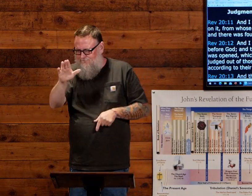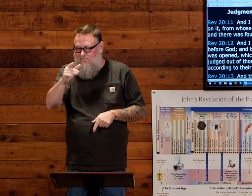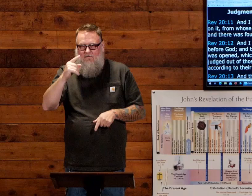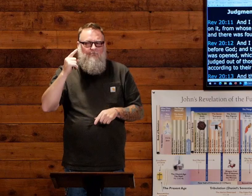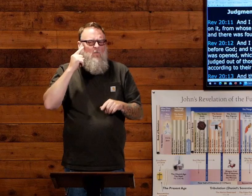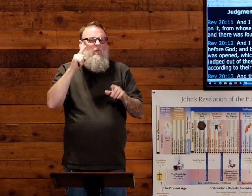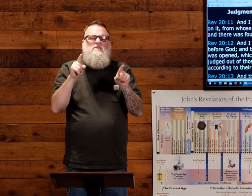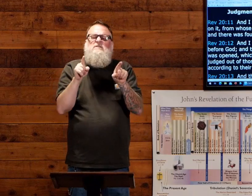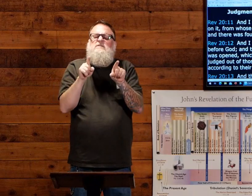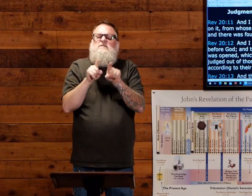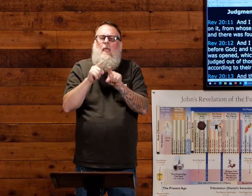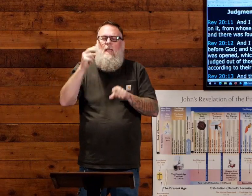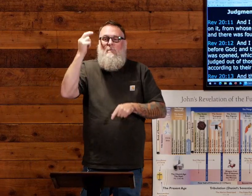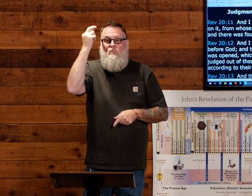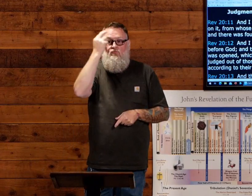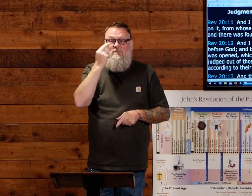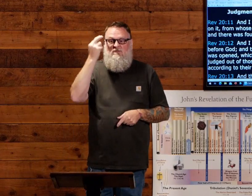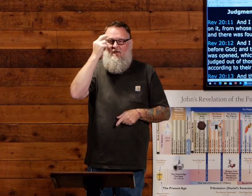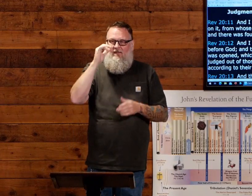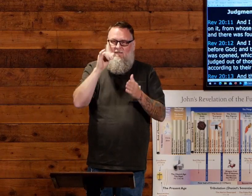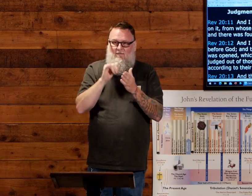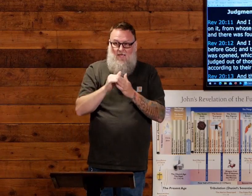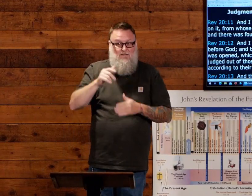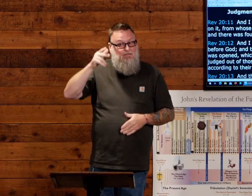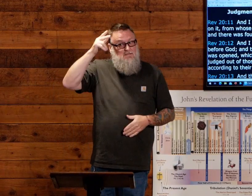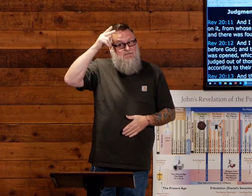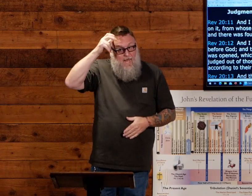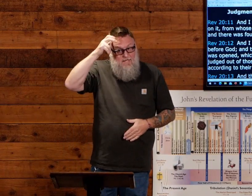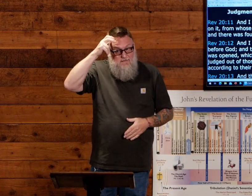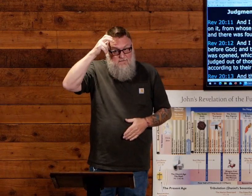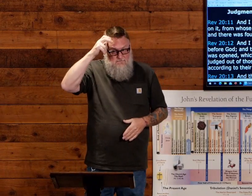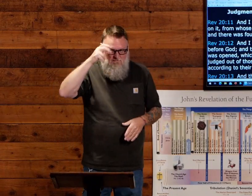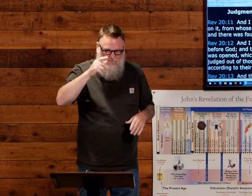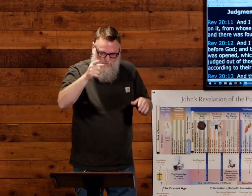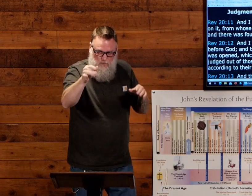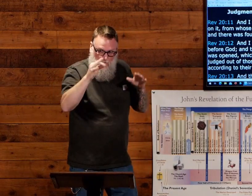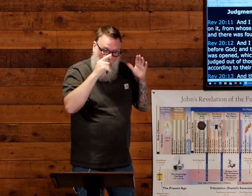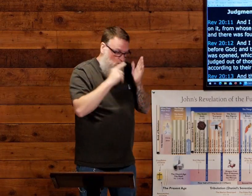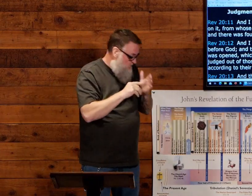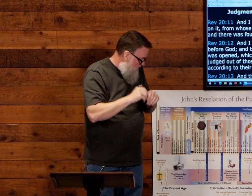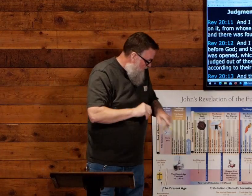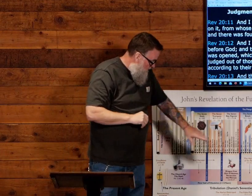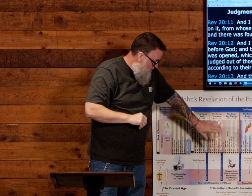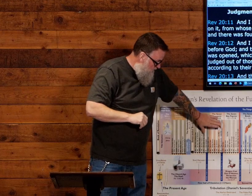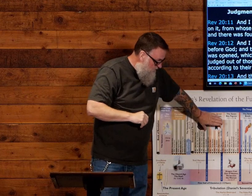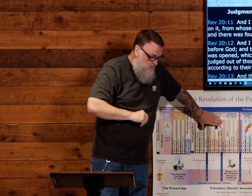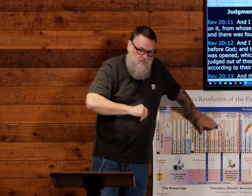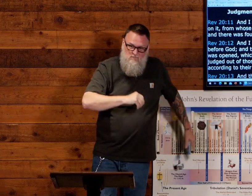Why do they use those things? It says, for the same reason that Satan, if you look back here,